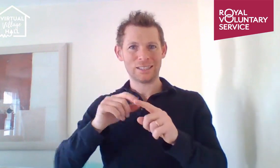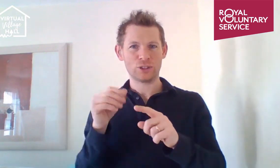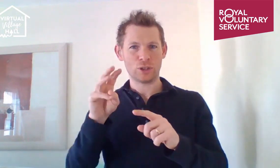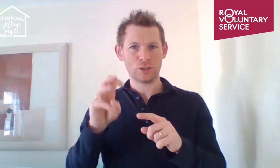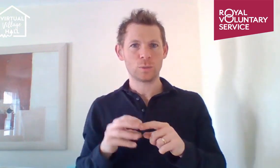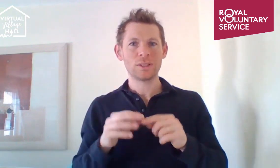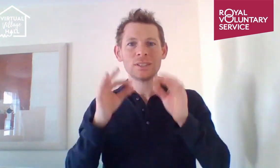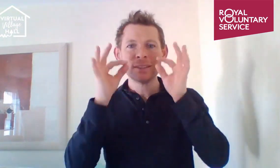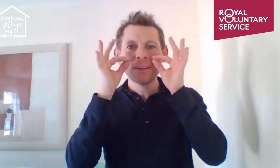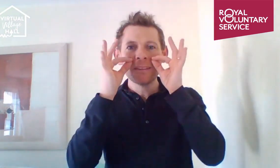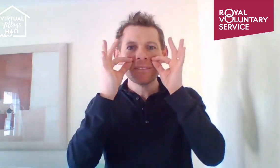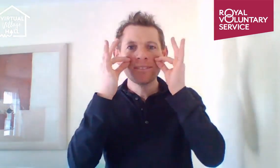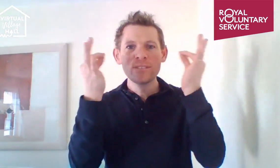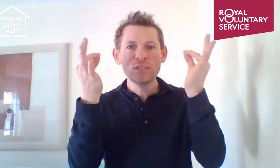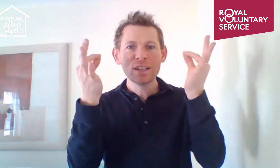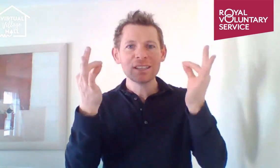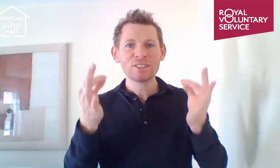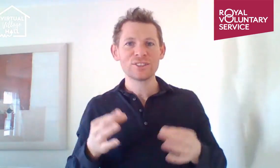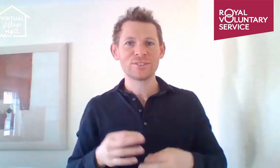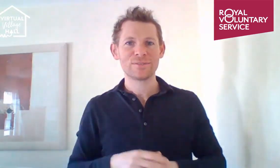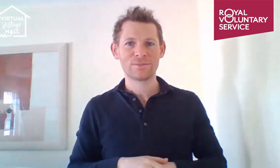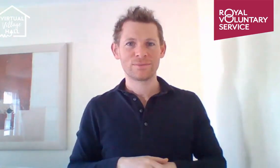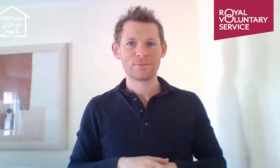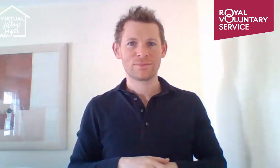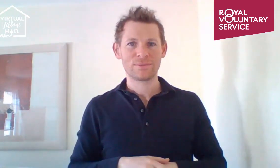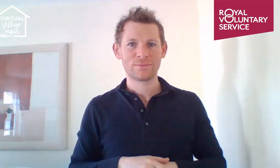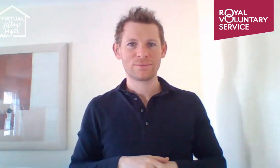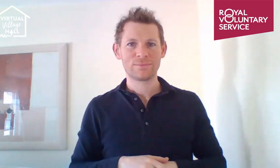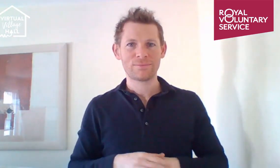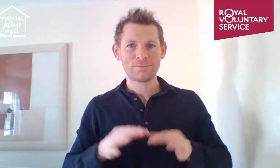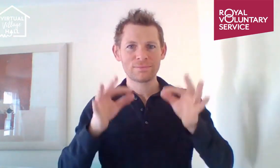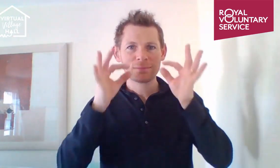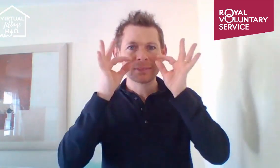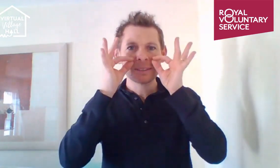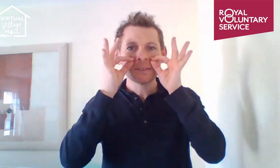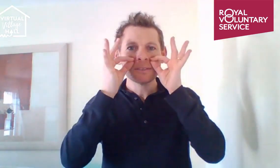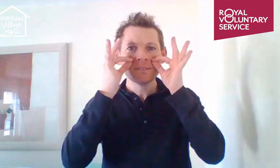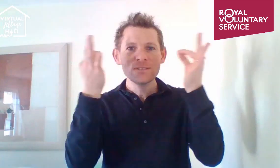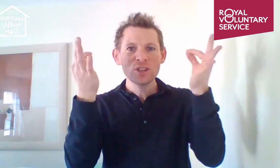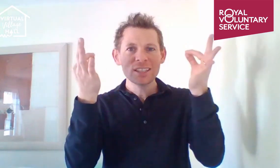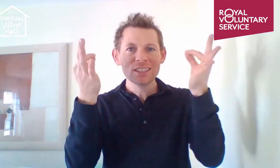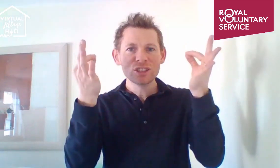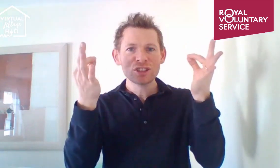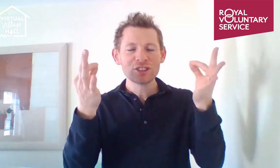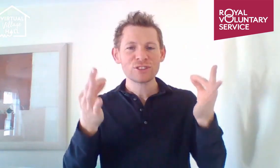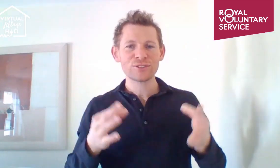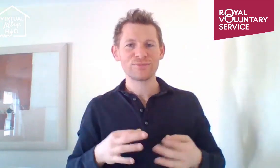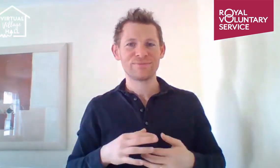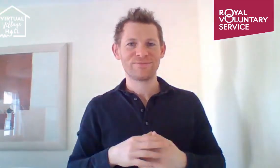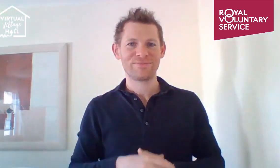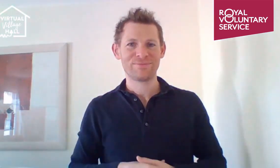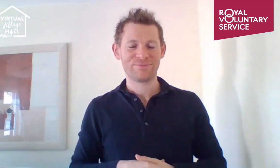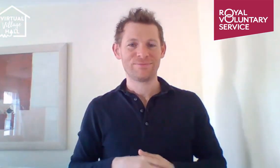And of course, in England, Scotland, and Wales, it's a little bit different. It looks like this. French.